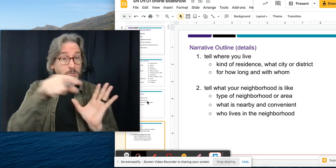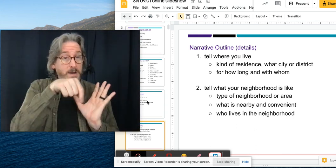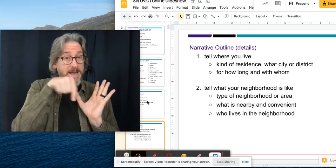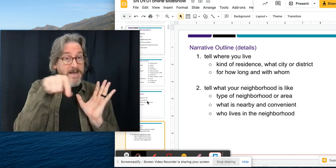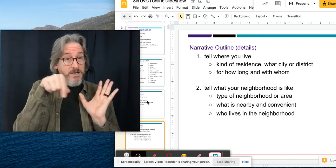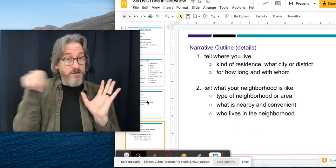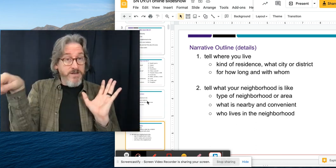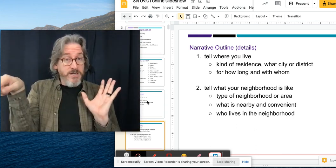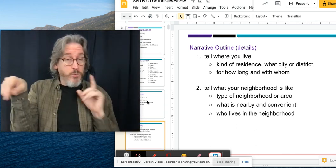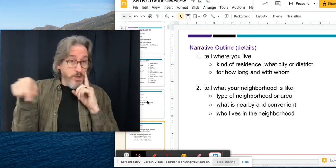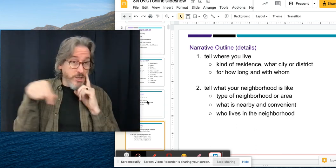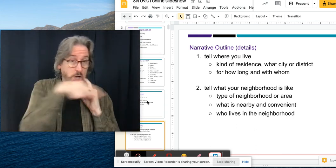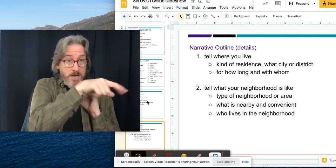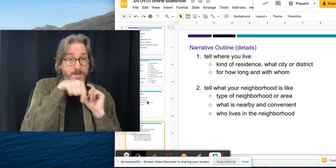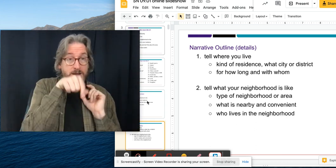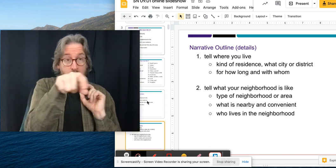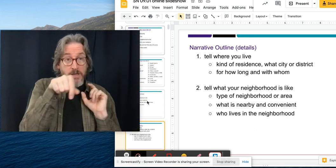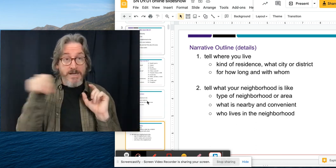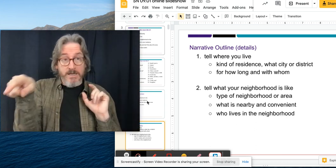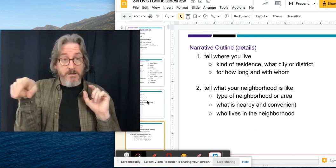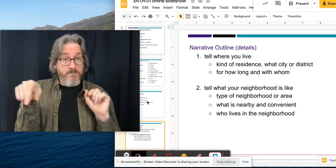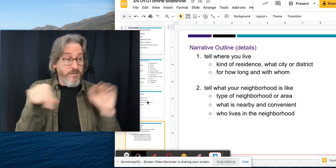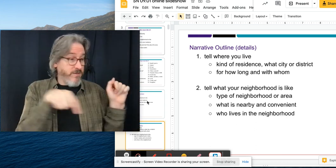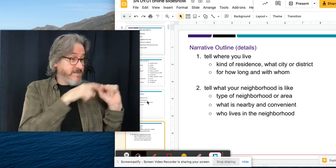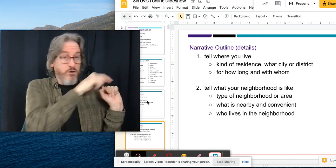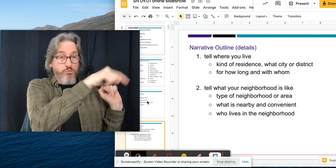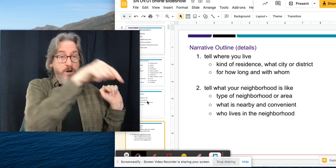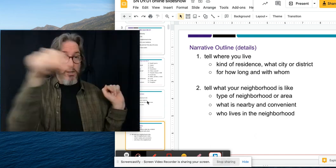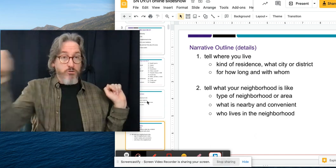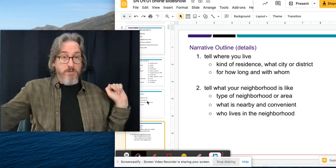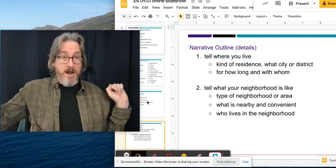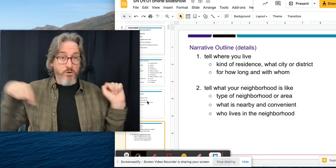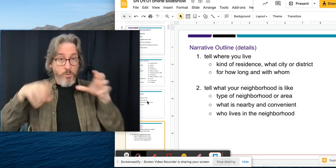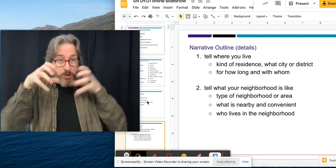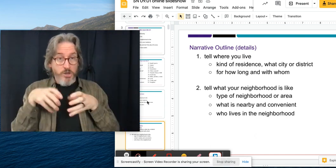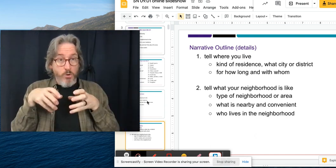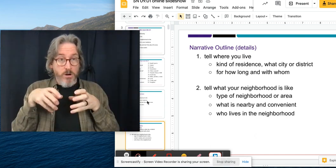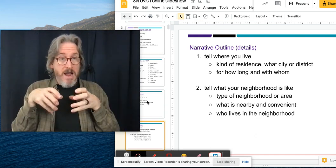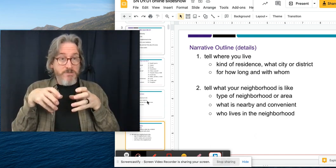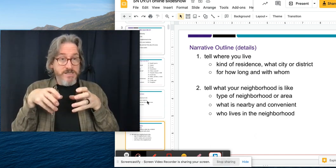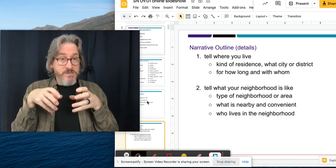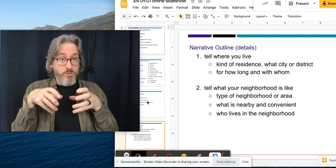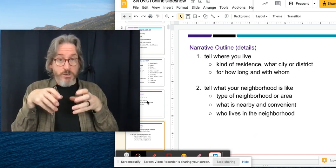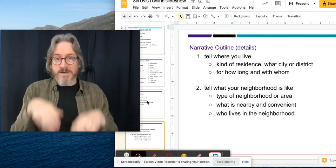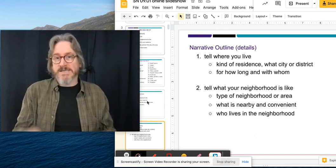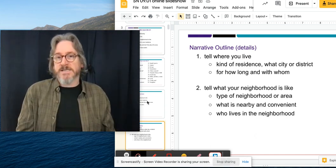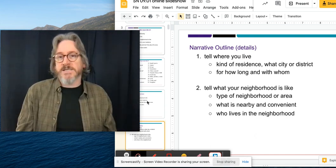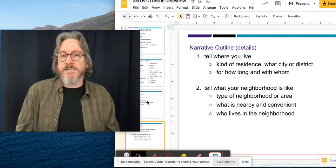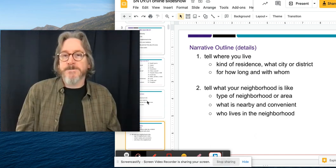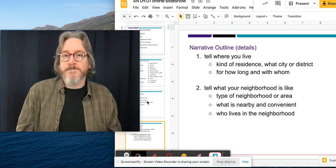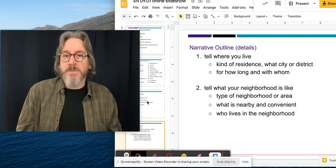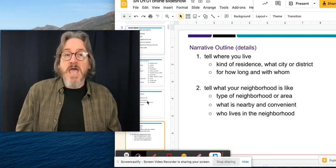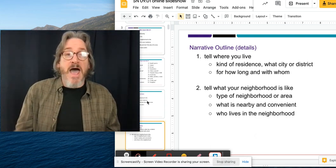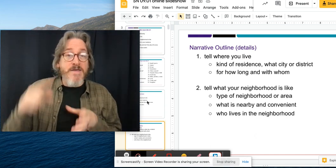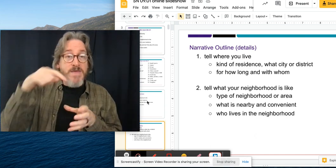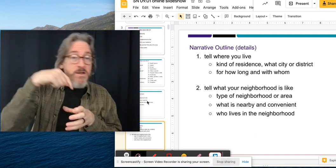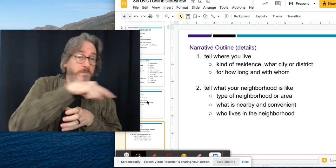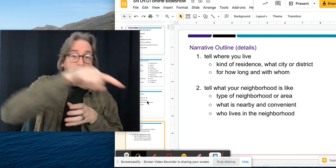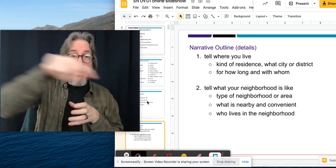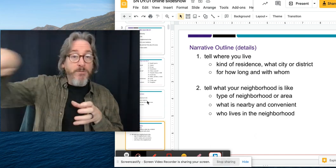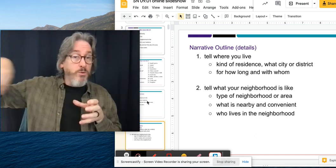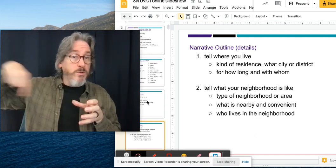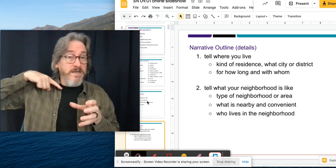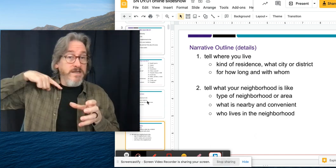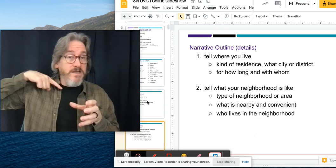What's nearby and convenient? We're going to talk about like the things that are right around where your house is, where your residence is. And then